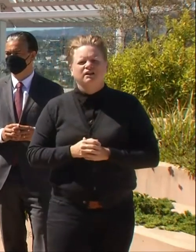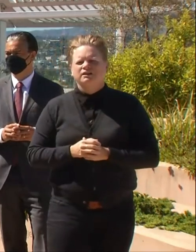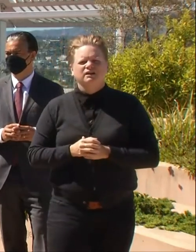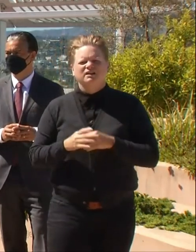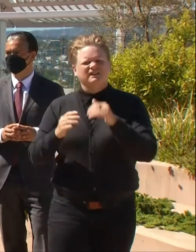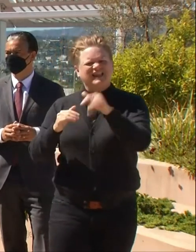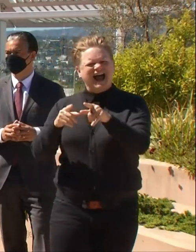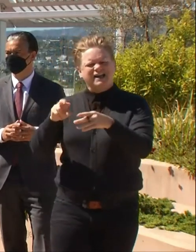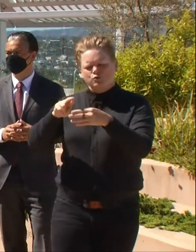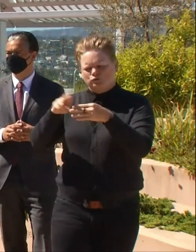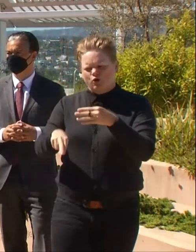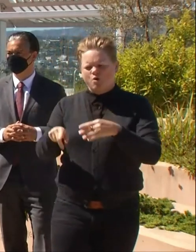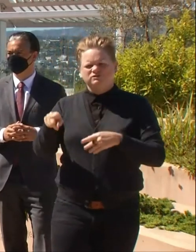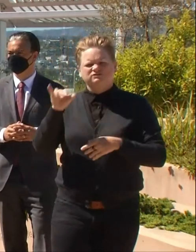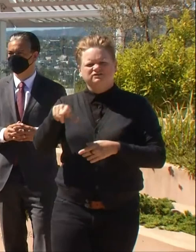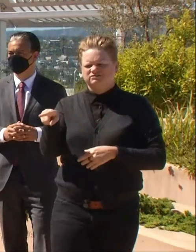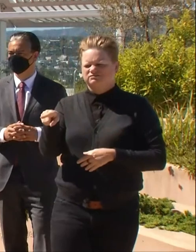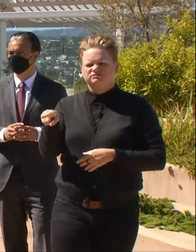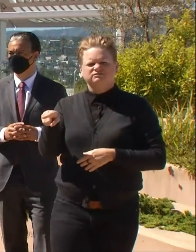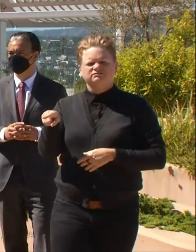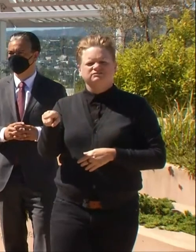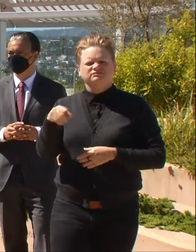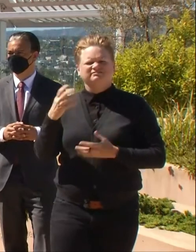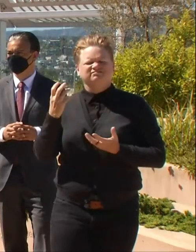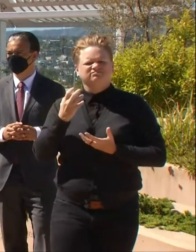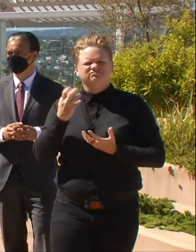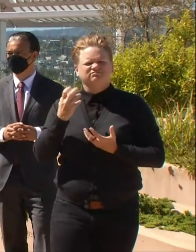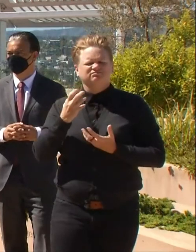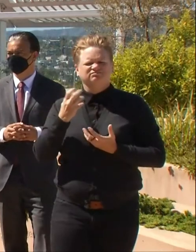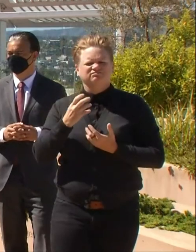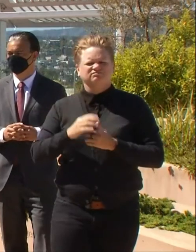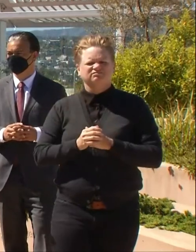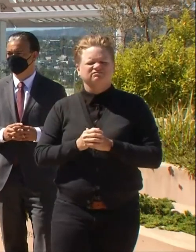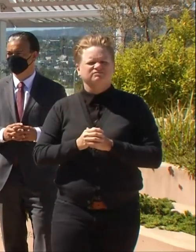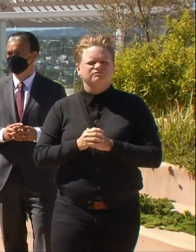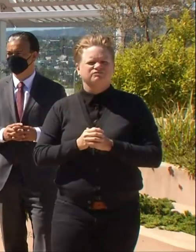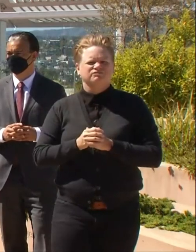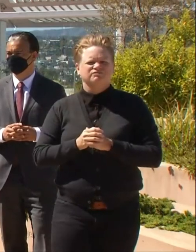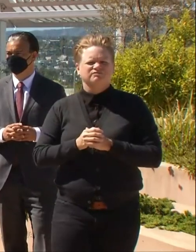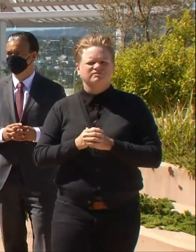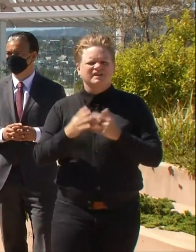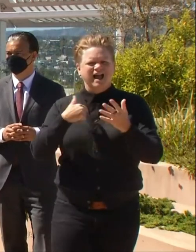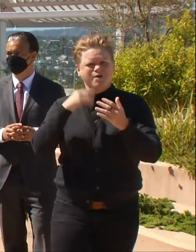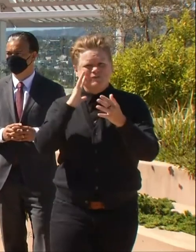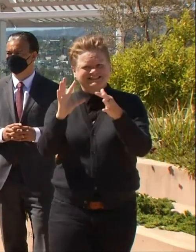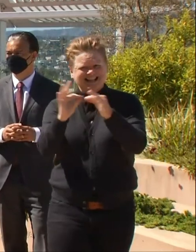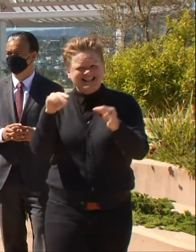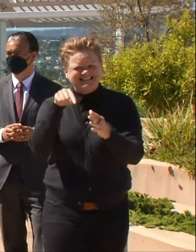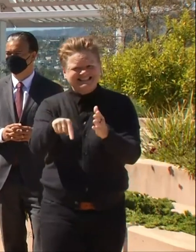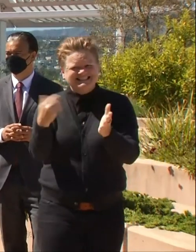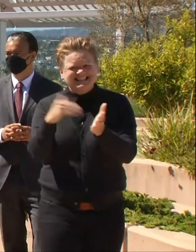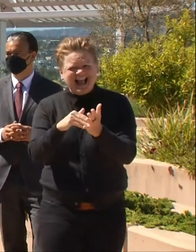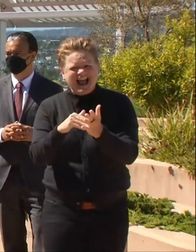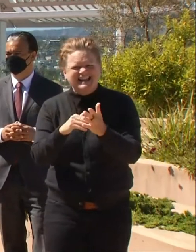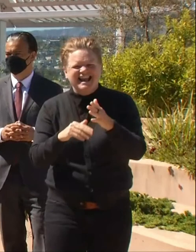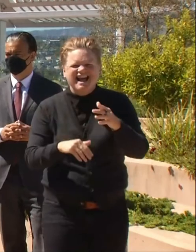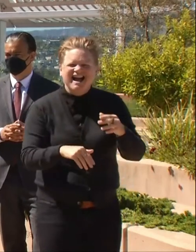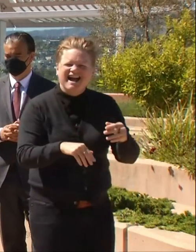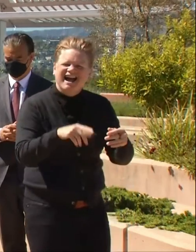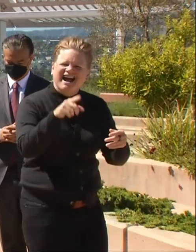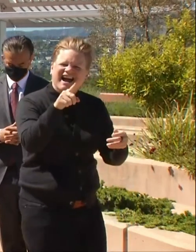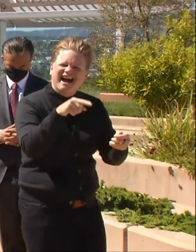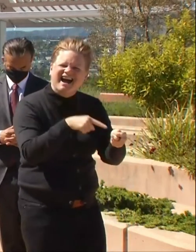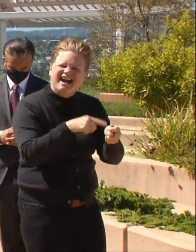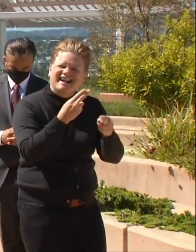mass shootings have used the same kind of assault weapon. And I'll say, obviously, once again, a pocket knife is not an AR-15. Last year, there were